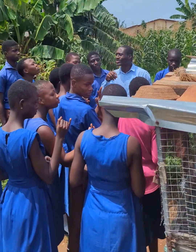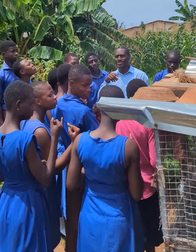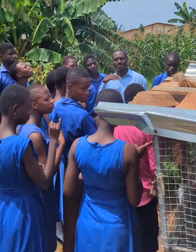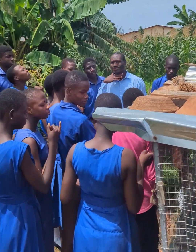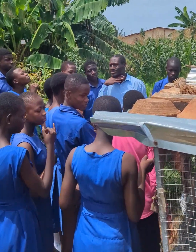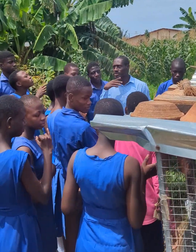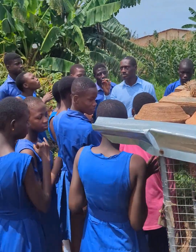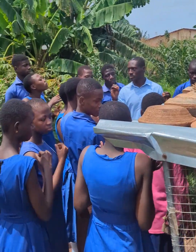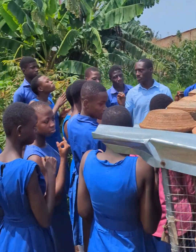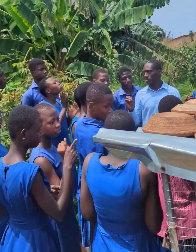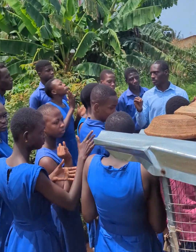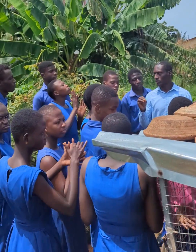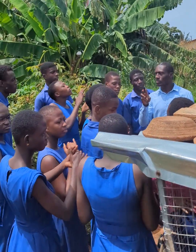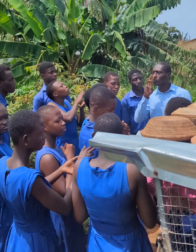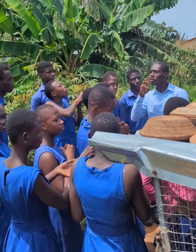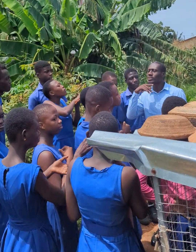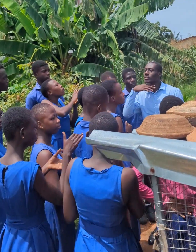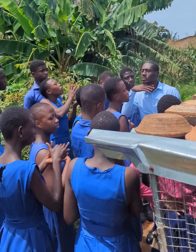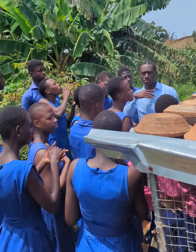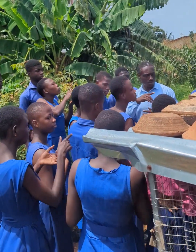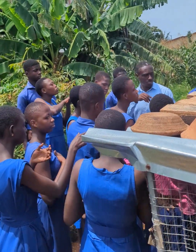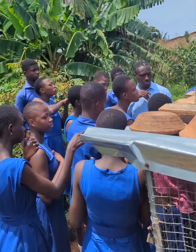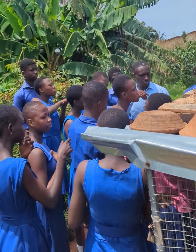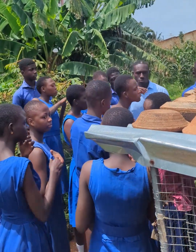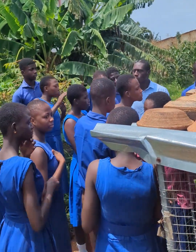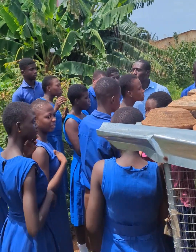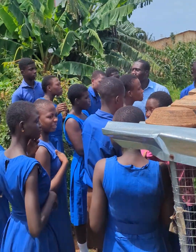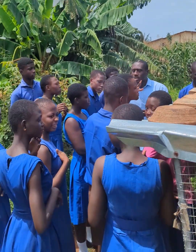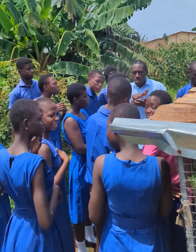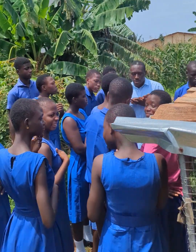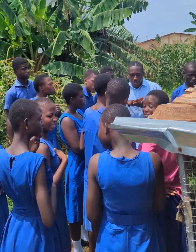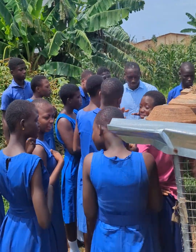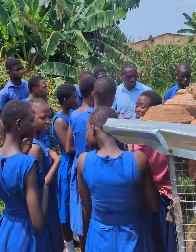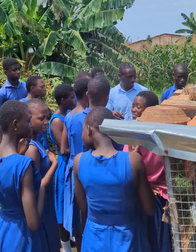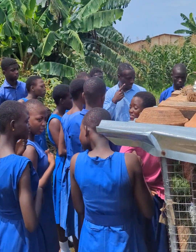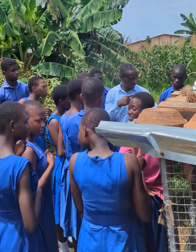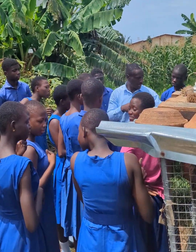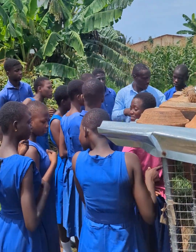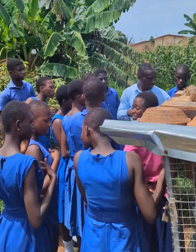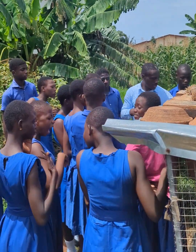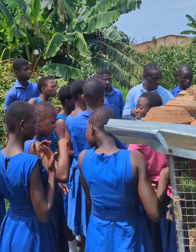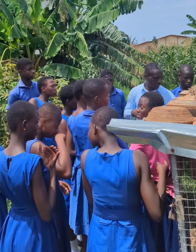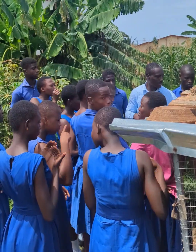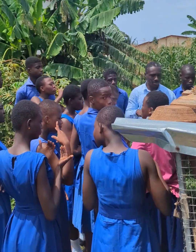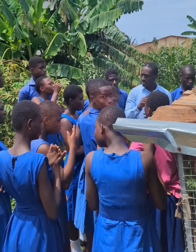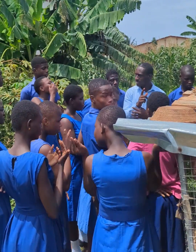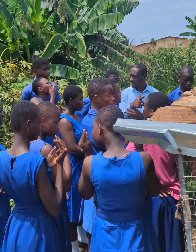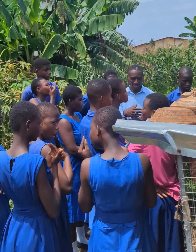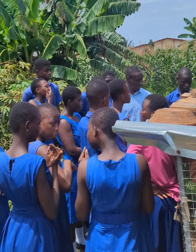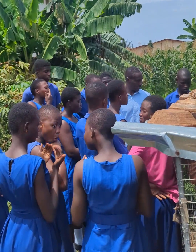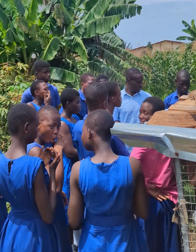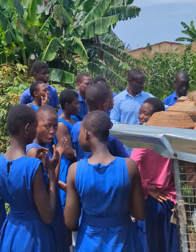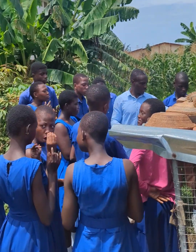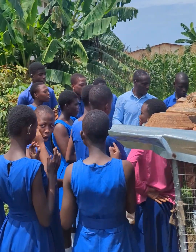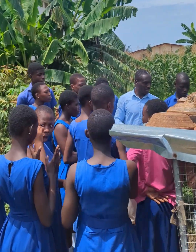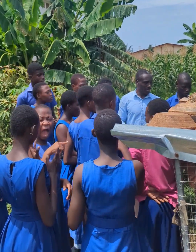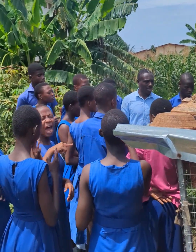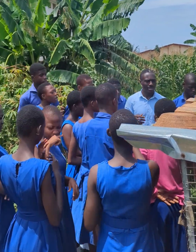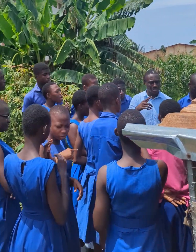clean water. This was what we're discussing here with my learners. You can see